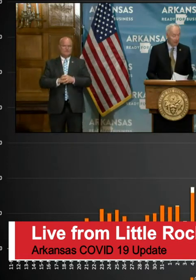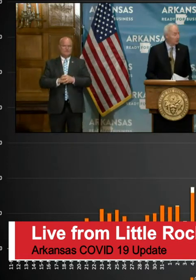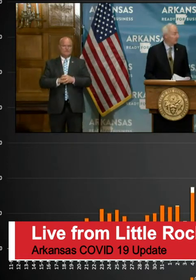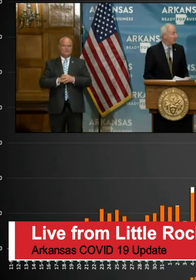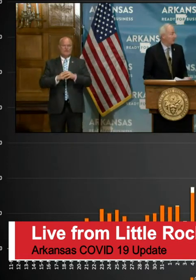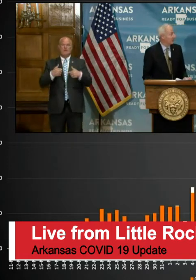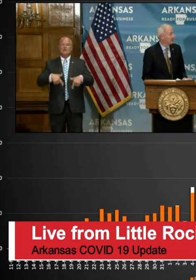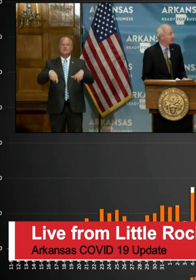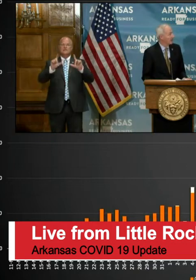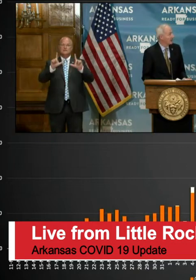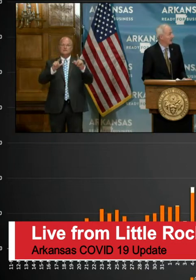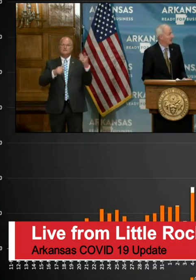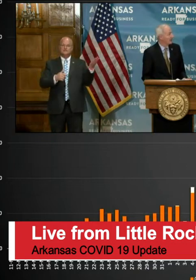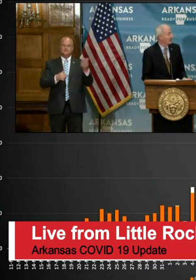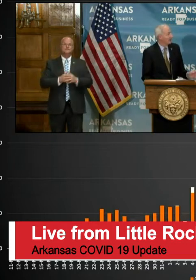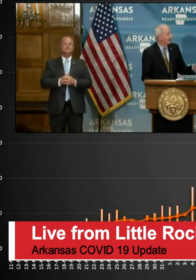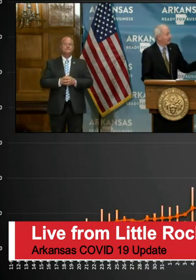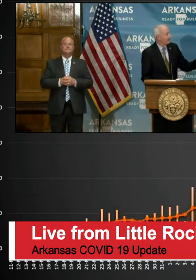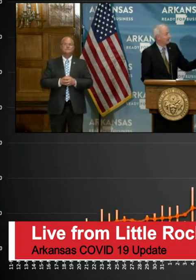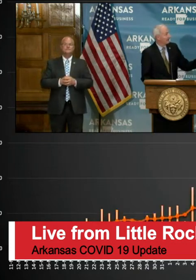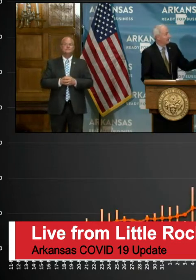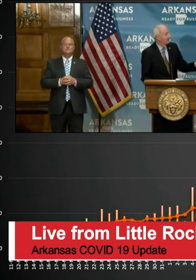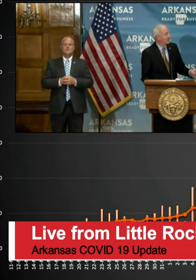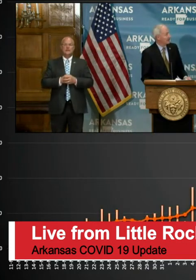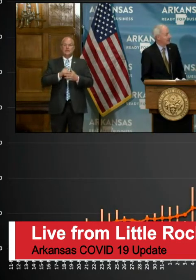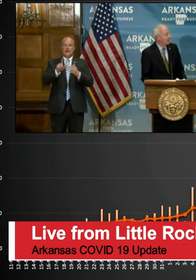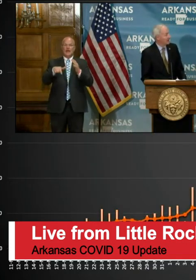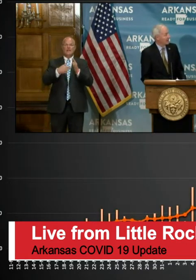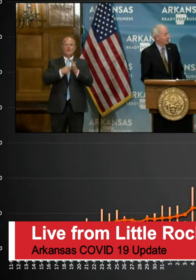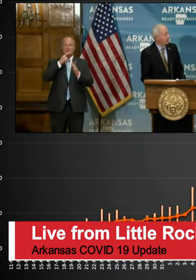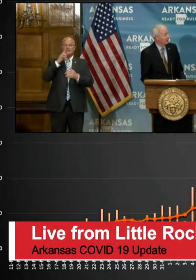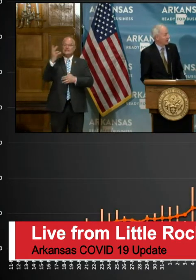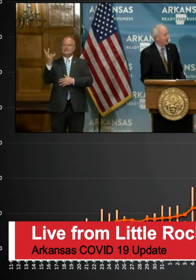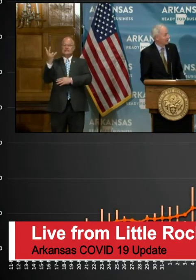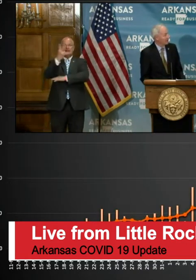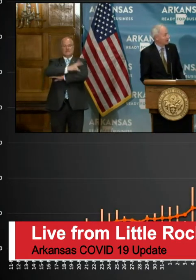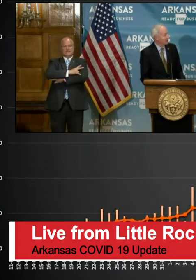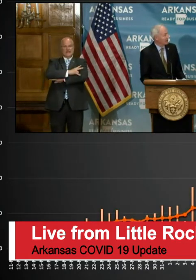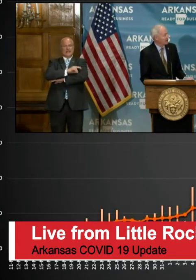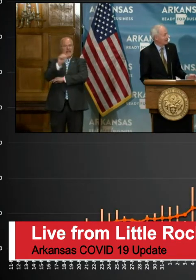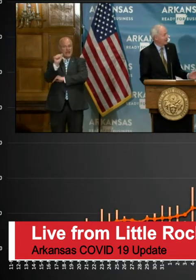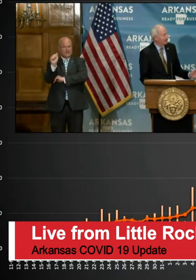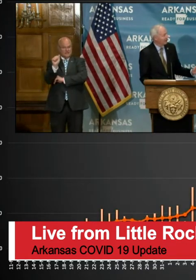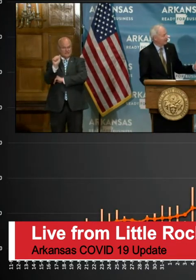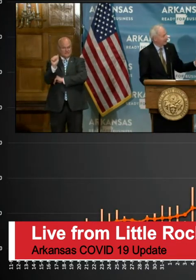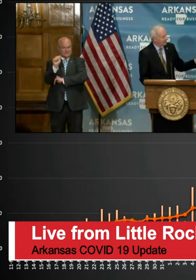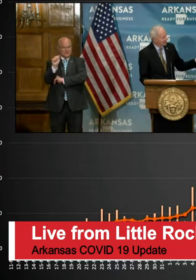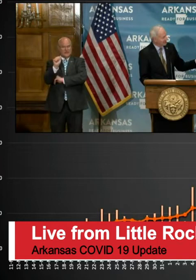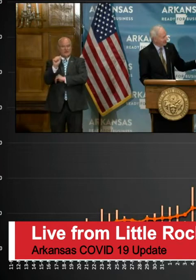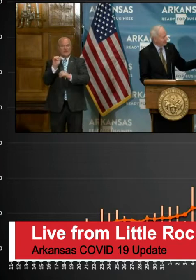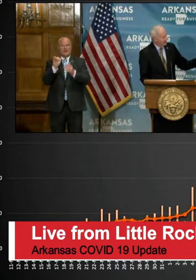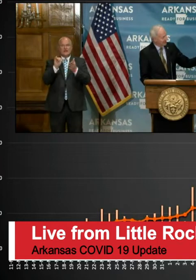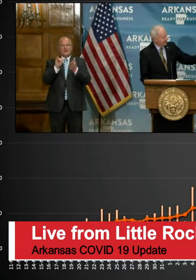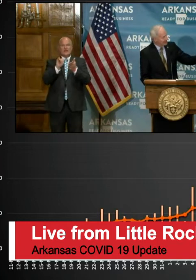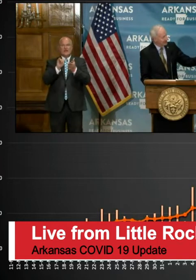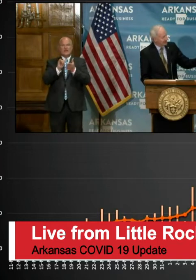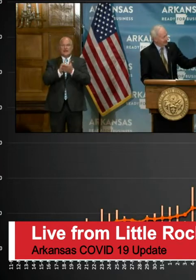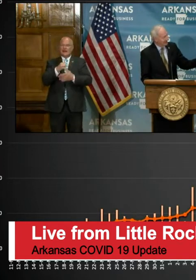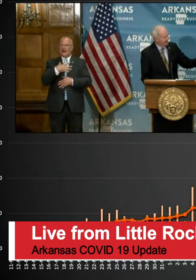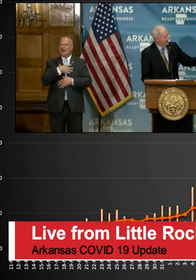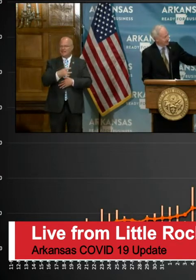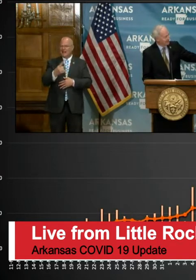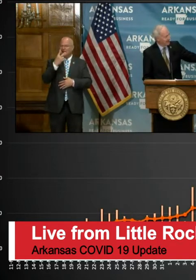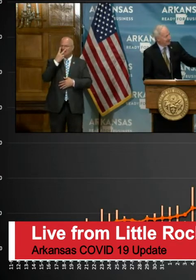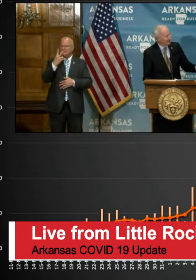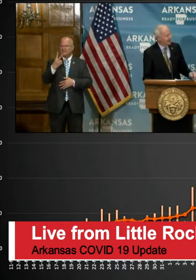If we go to the other slide, this is the 7-day rolling average, which I like to